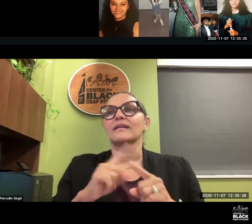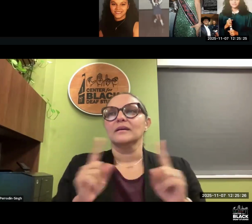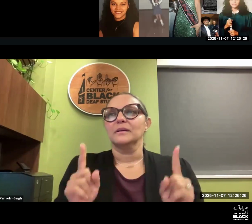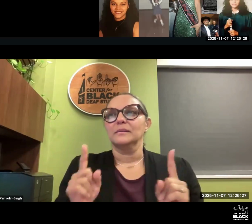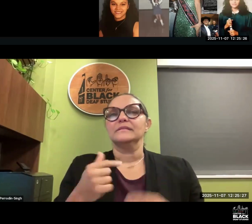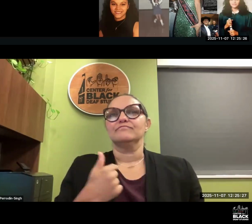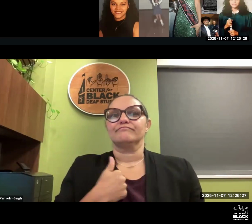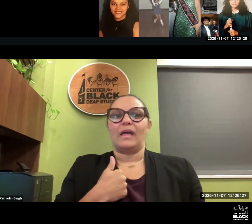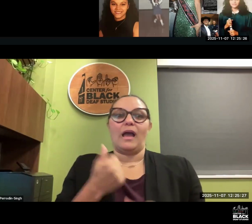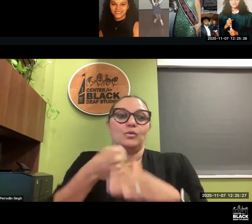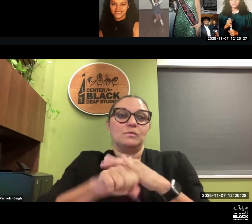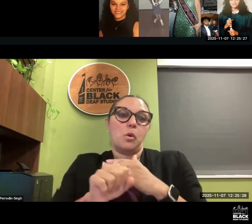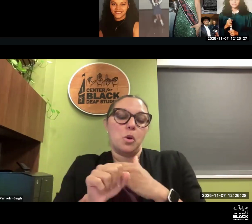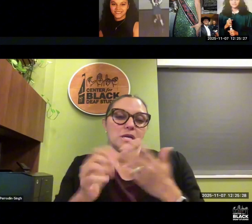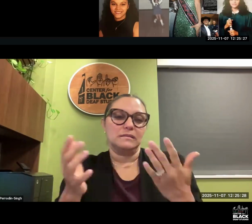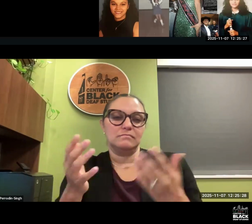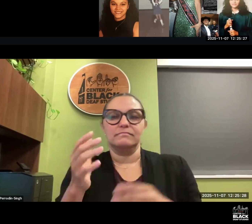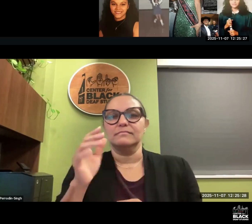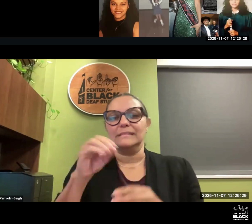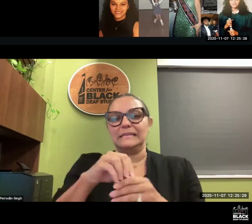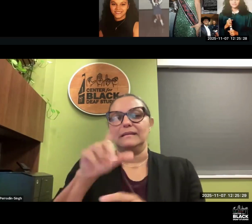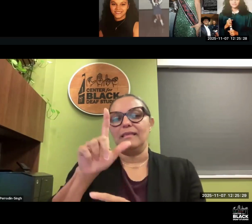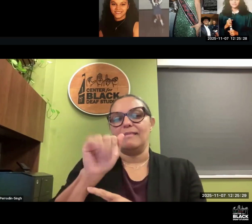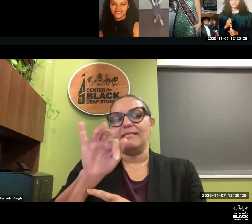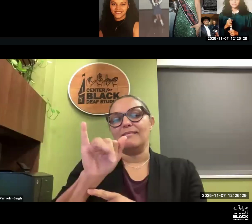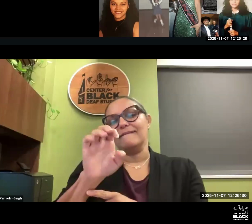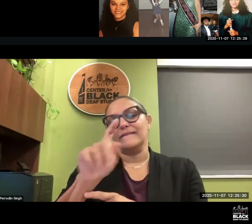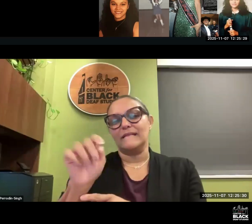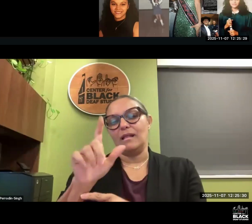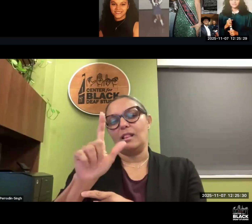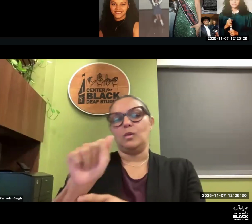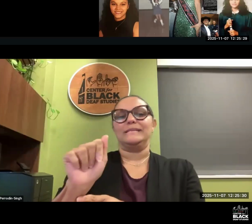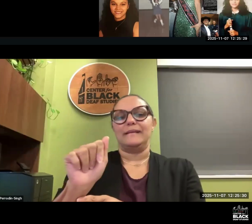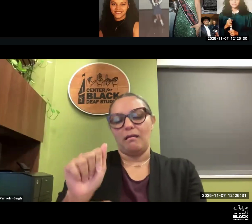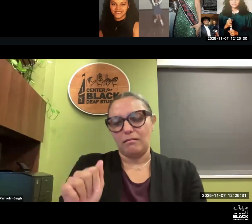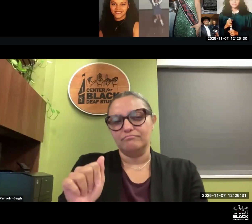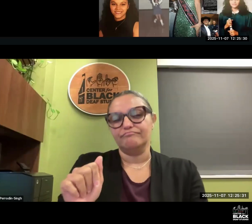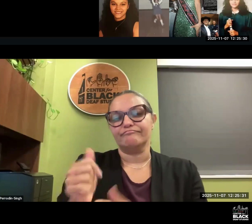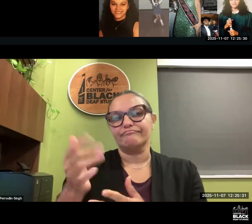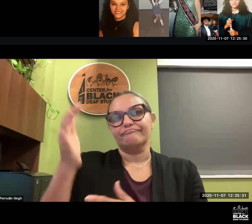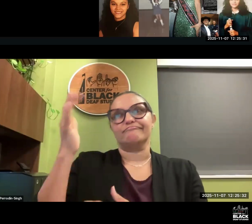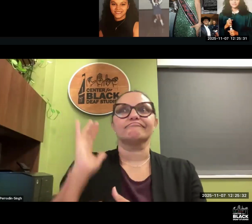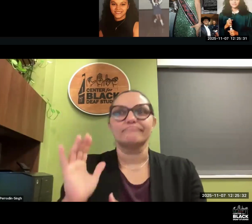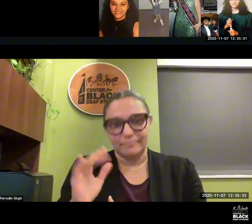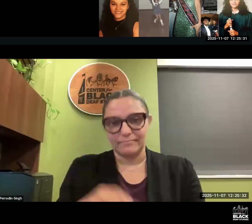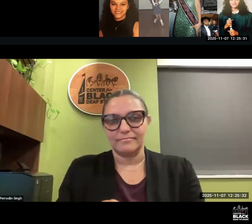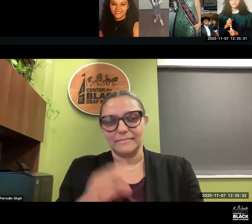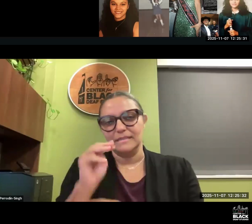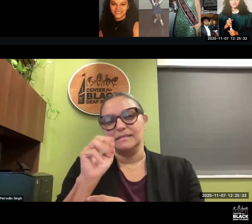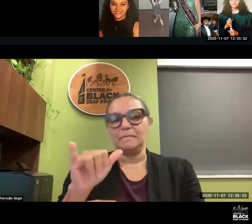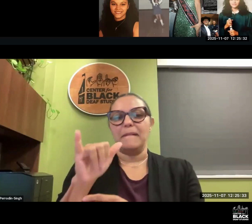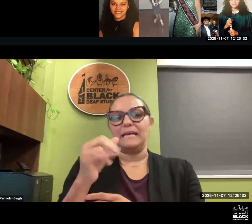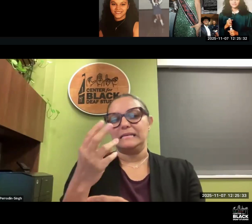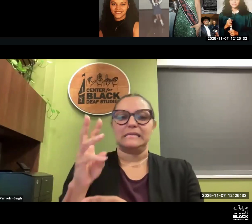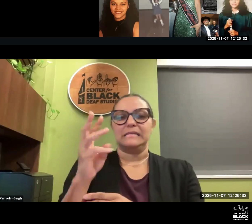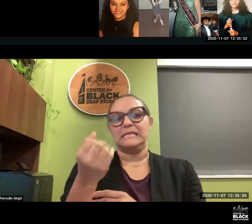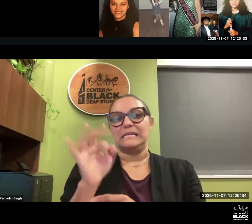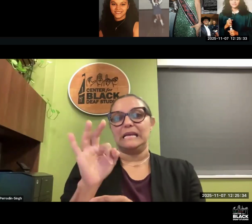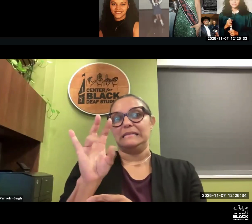nice for me to get the perspective from my mother. I was born in Lafayette, Louisiana,